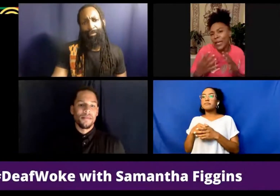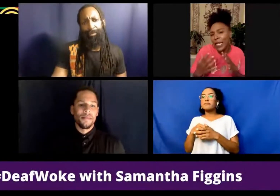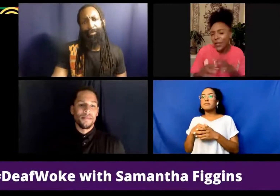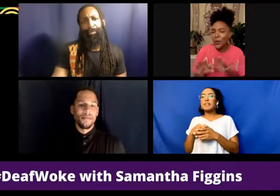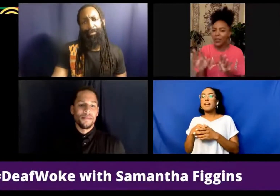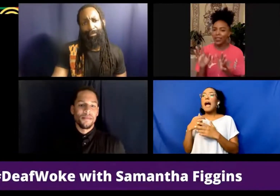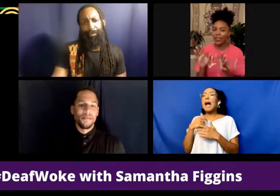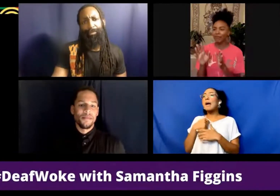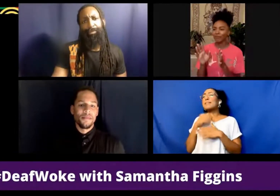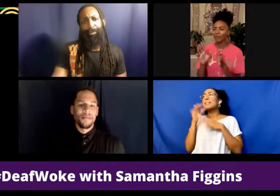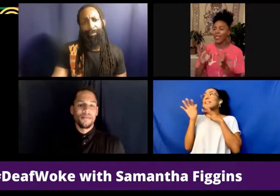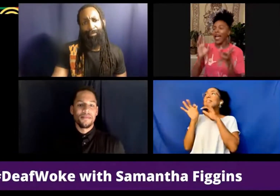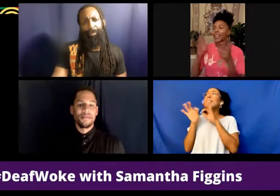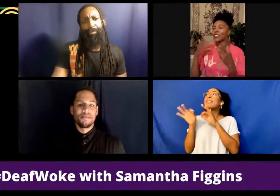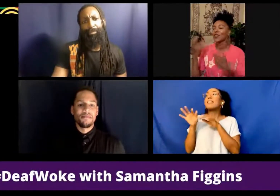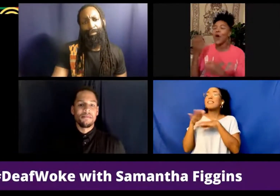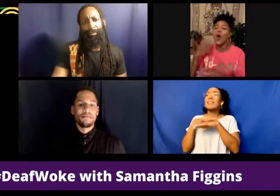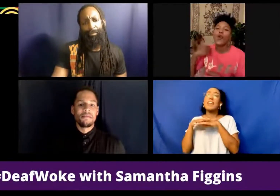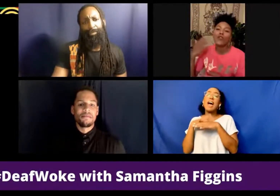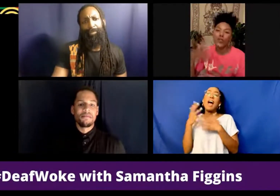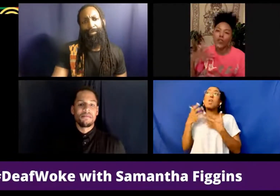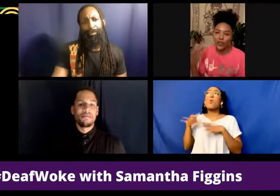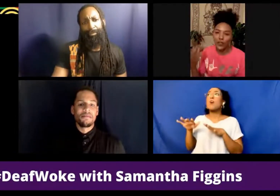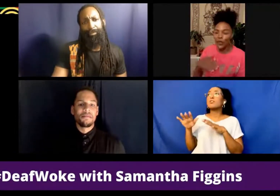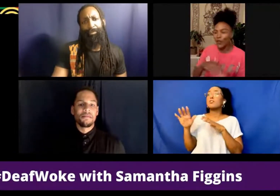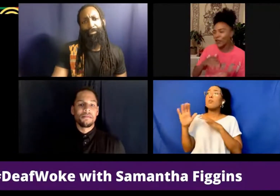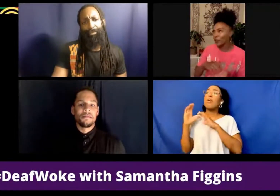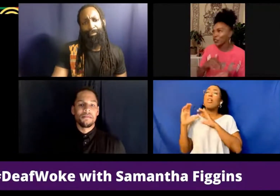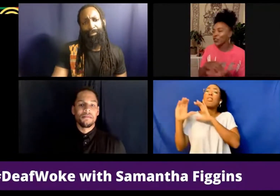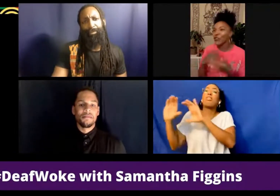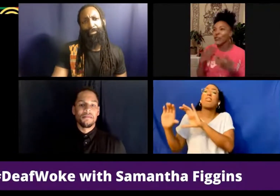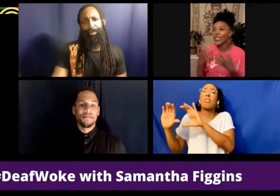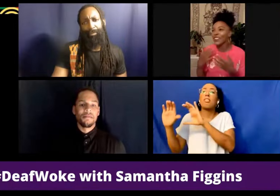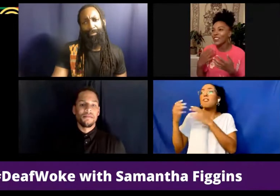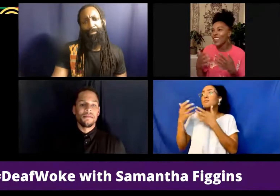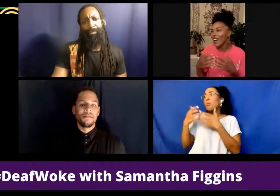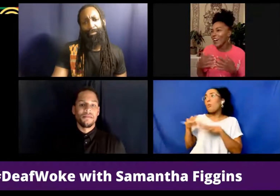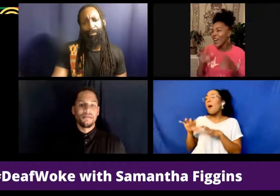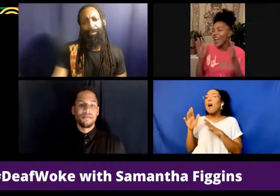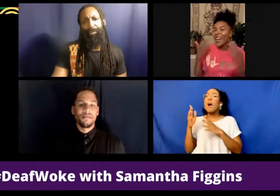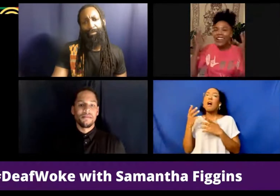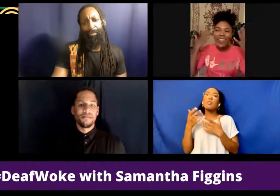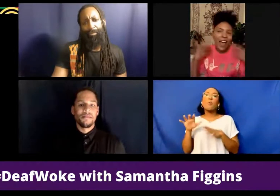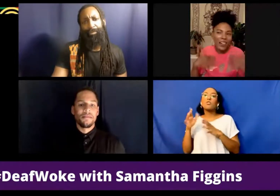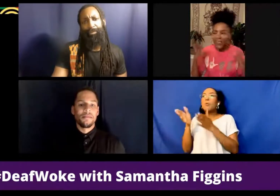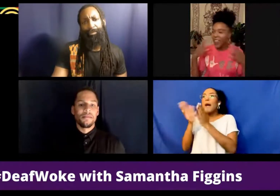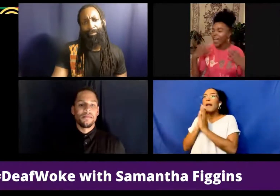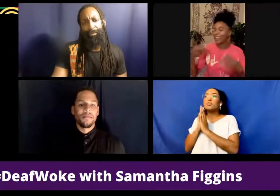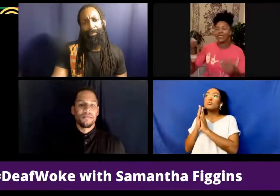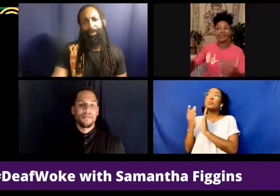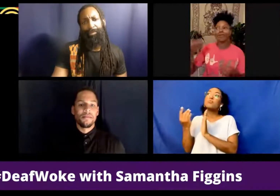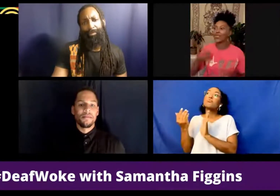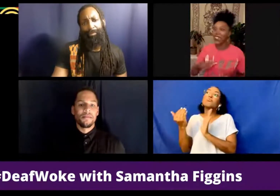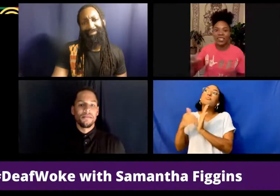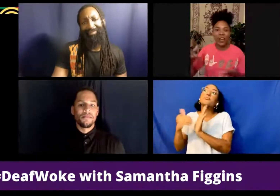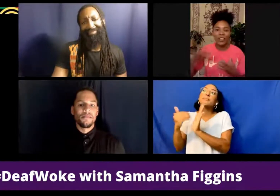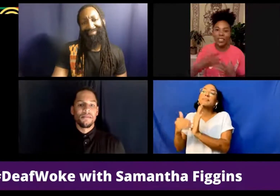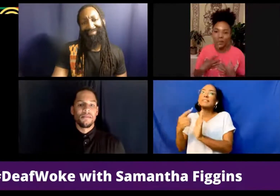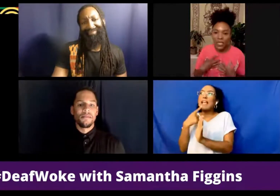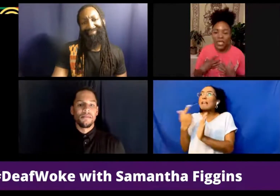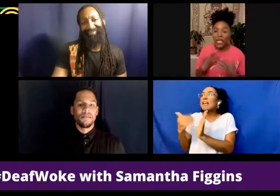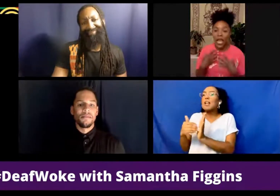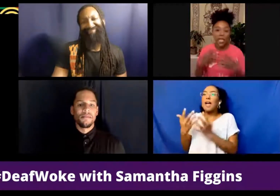a burden. I don't want to ask you over and over and over just to repeat yourself. I had a lot of that,